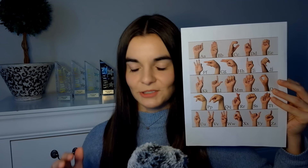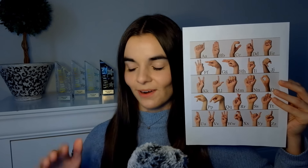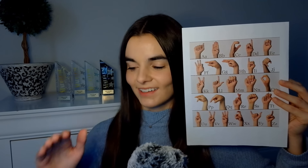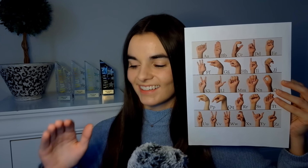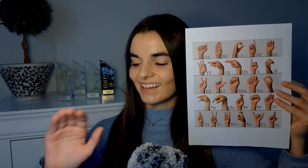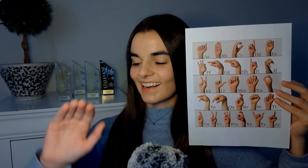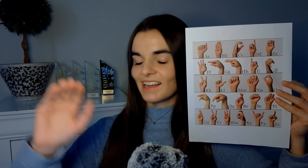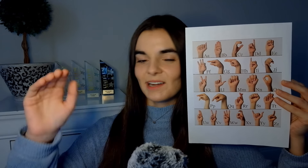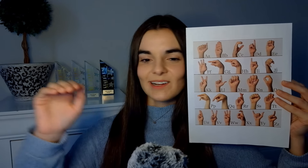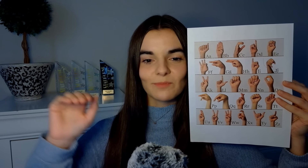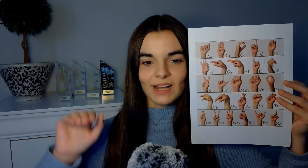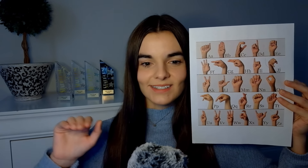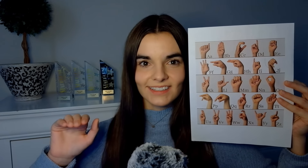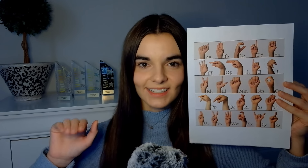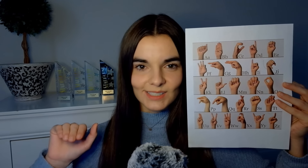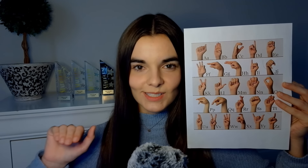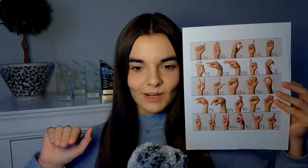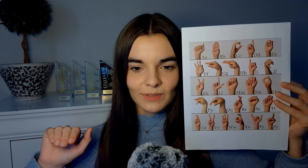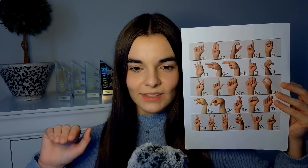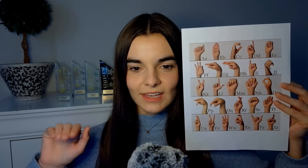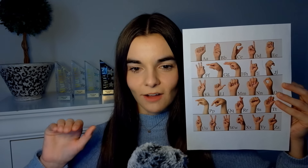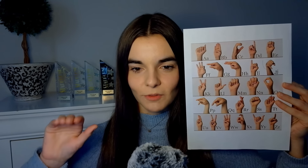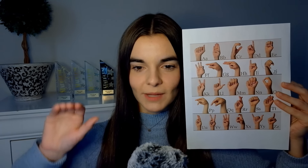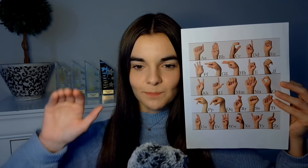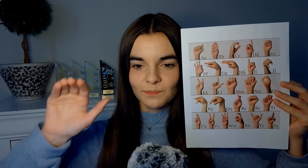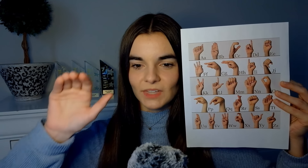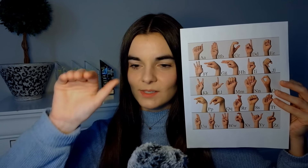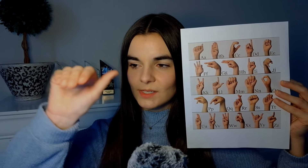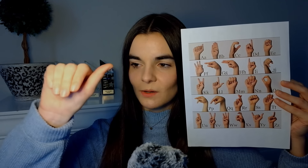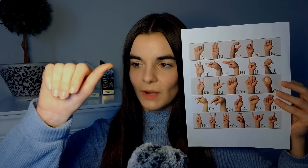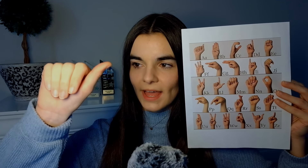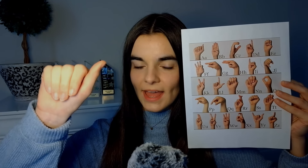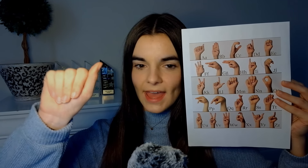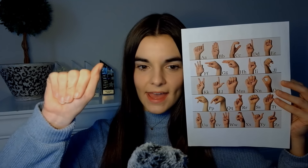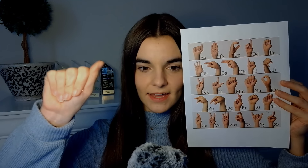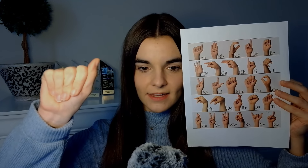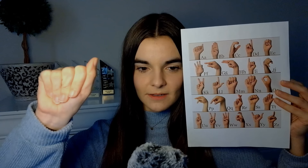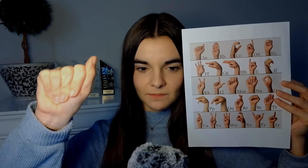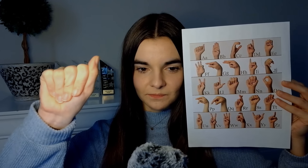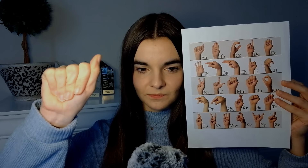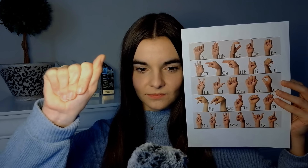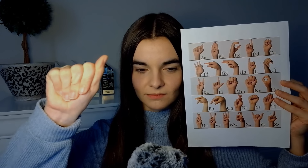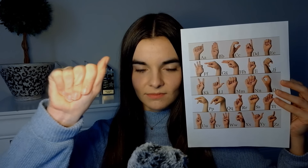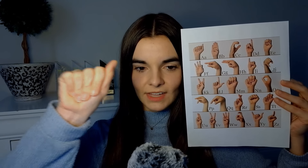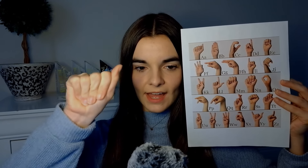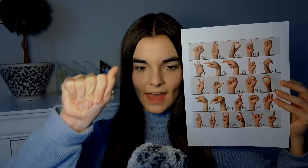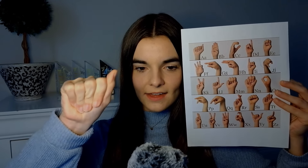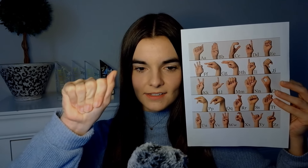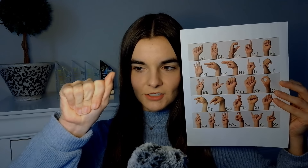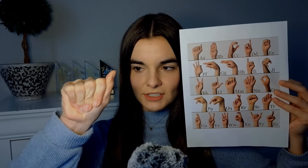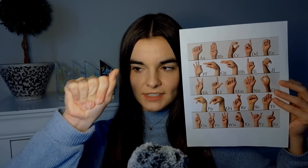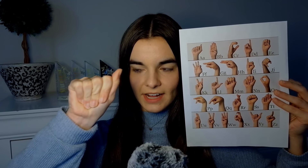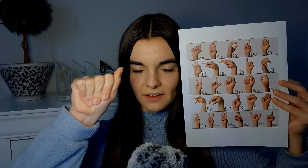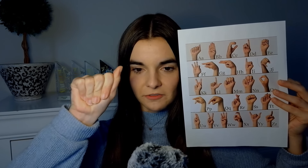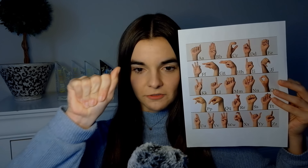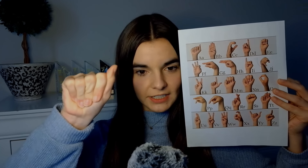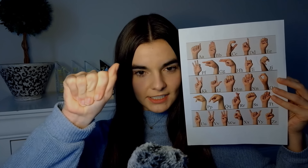want. But let's start with the alphabet. So A is just a